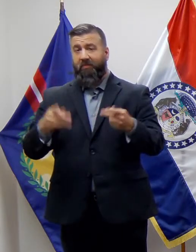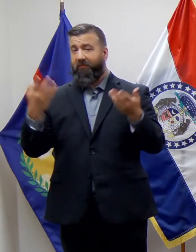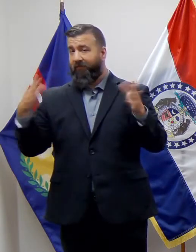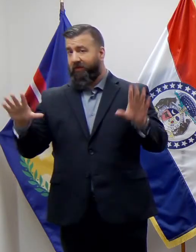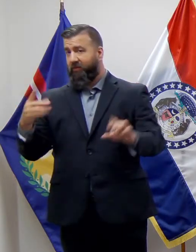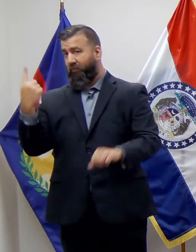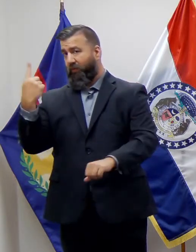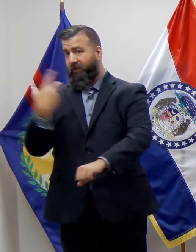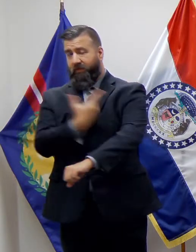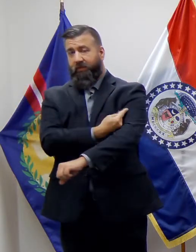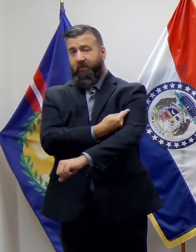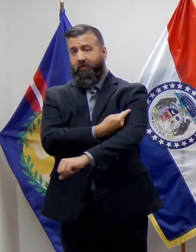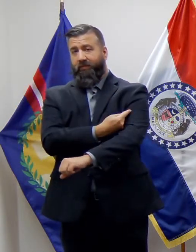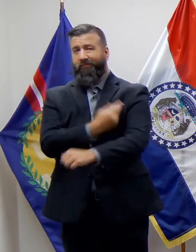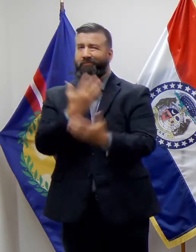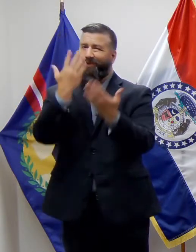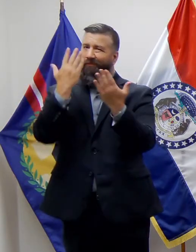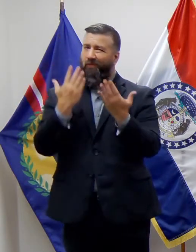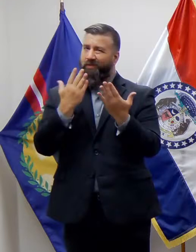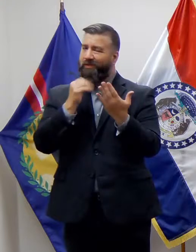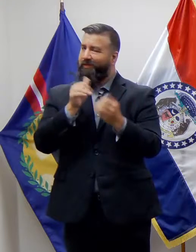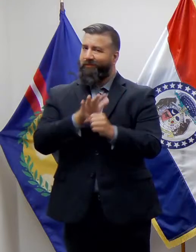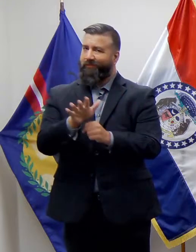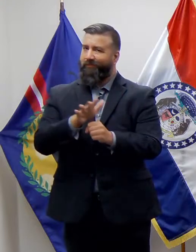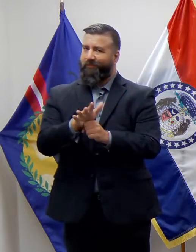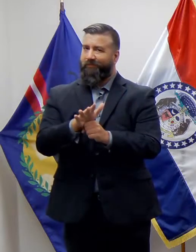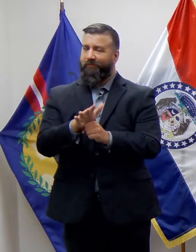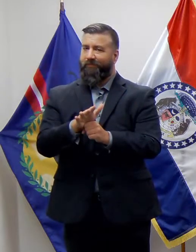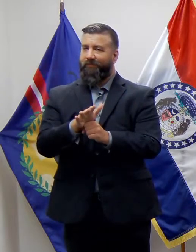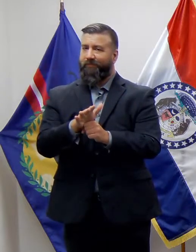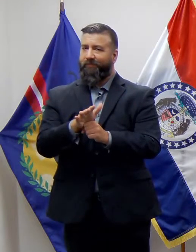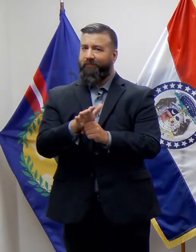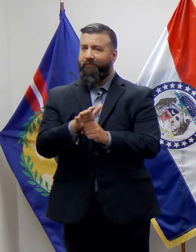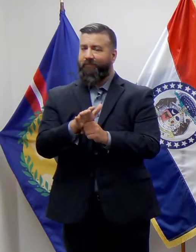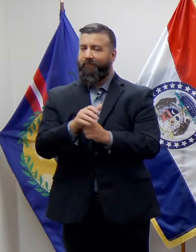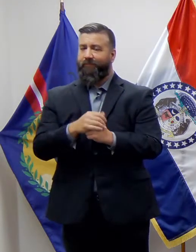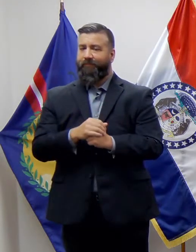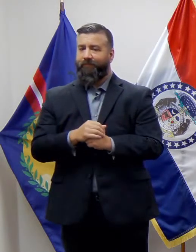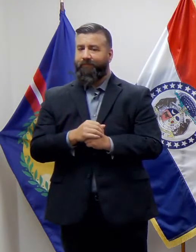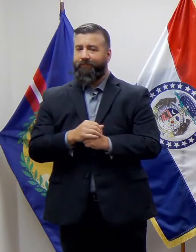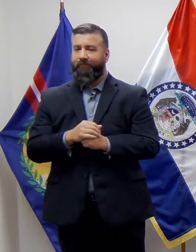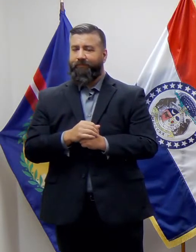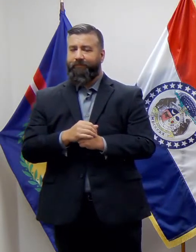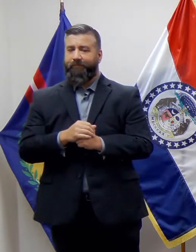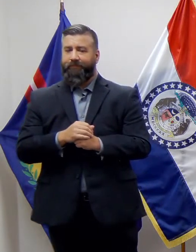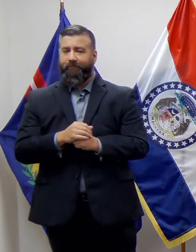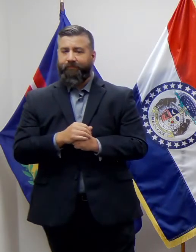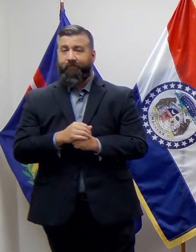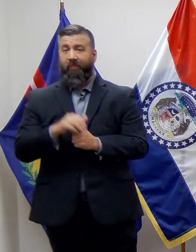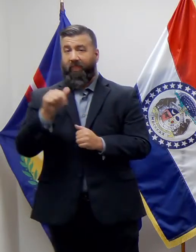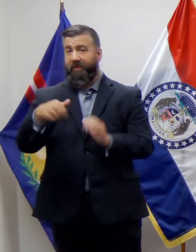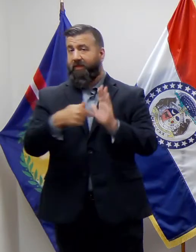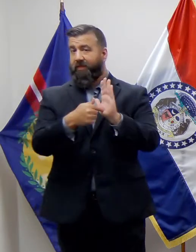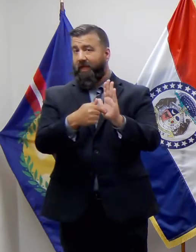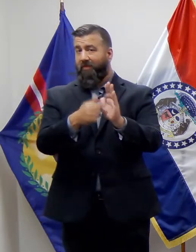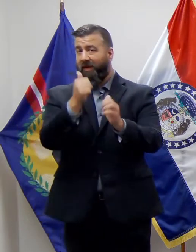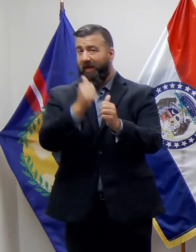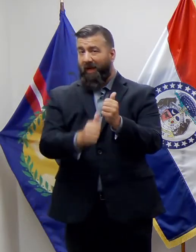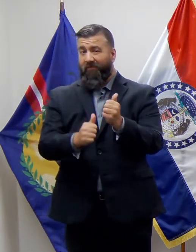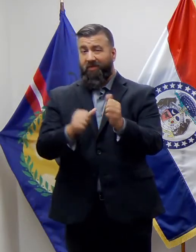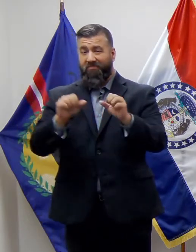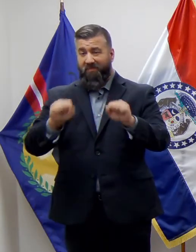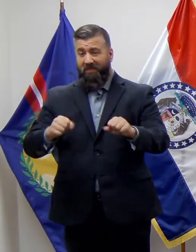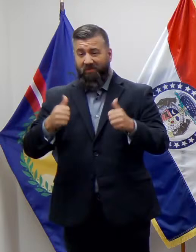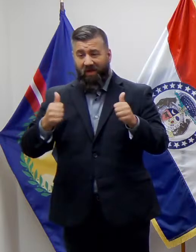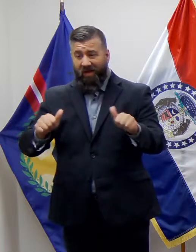shot. Unfortunately, that's not enough. And that's not, and this is an example of every effort we can